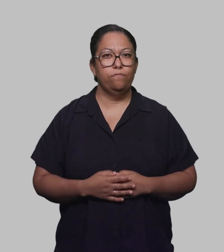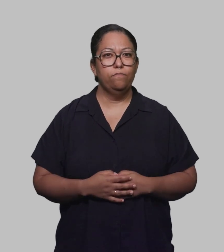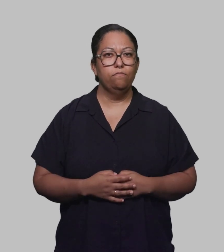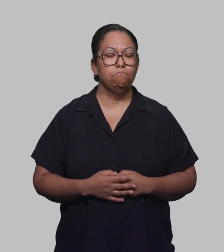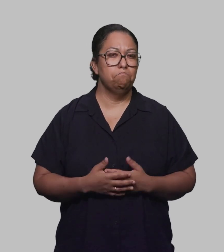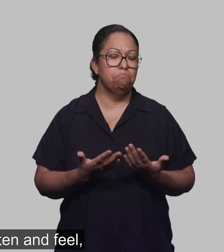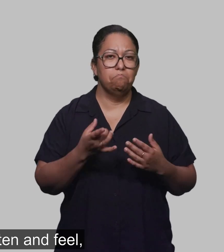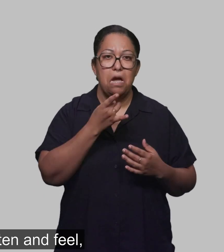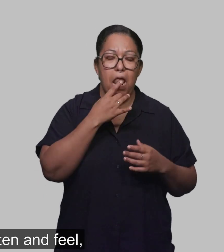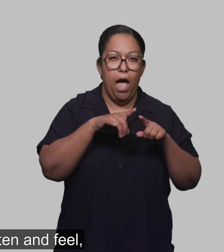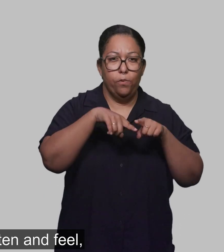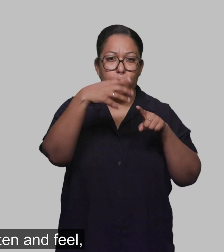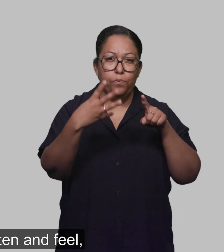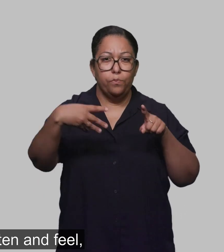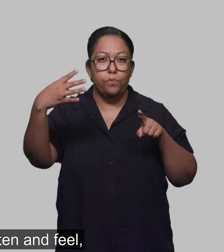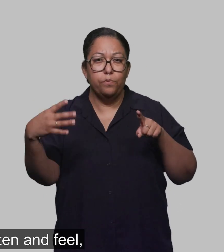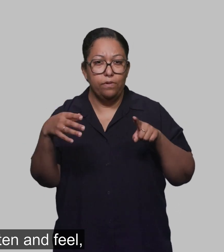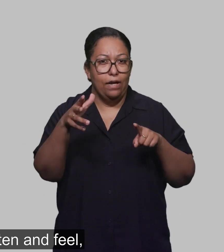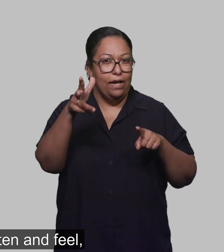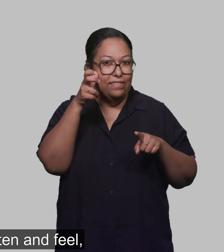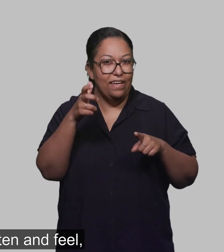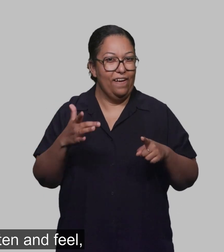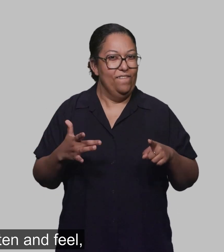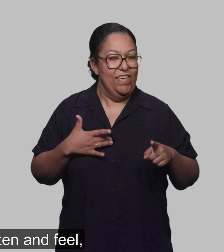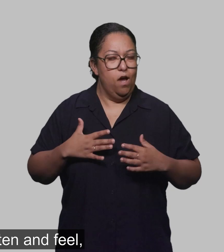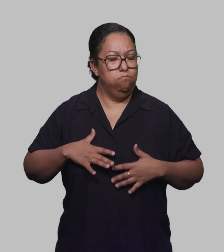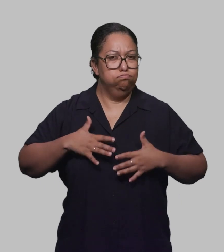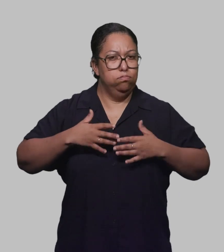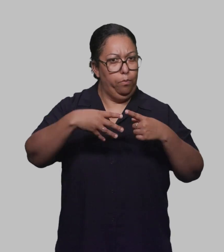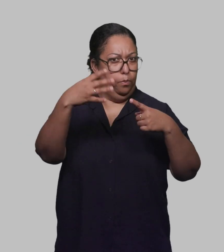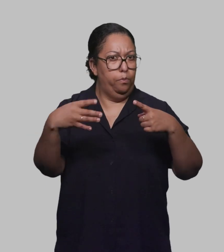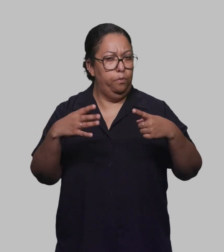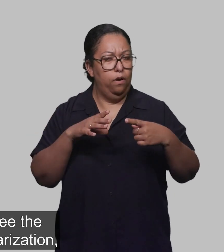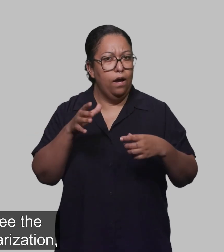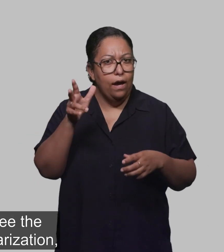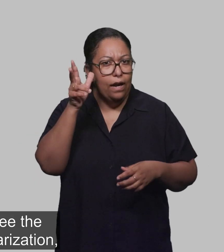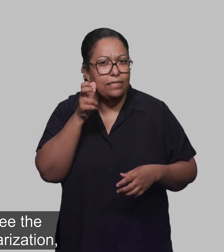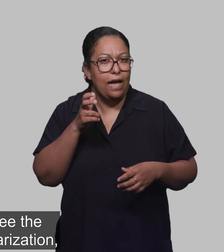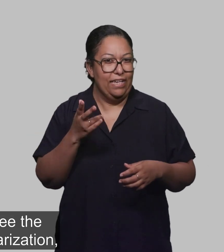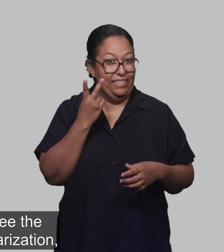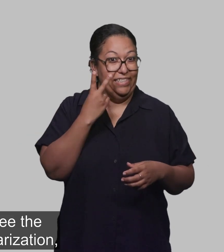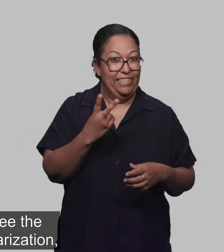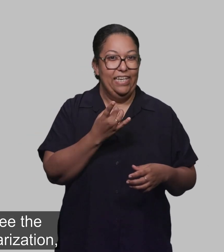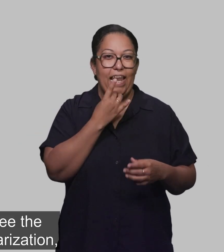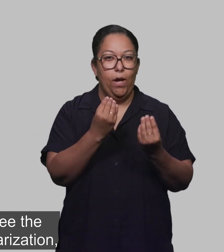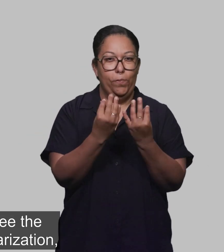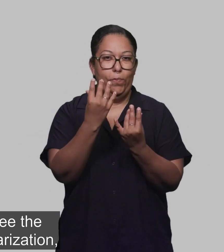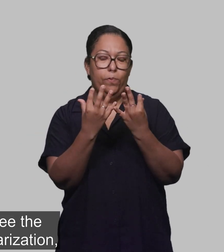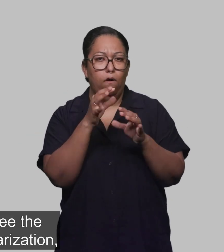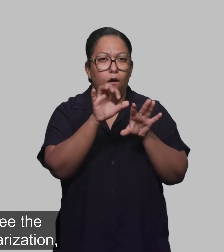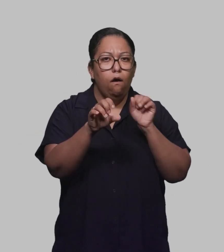different colors or light waves, listen and feel, listen and see the